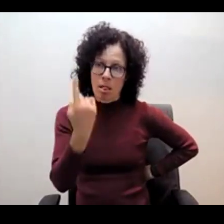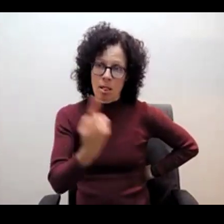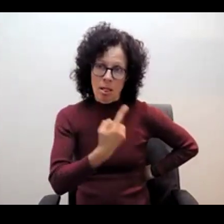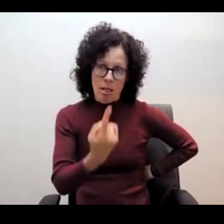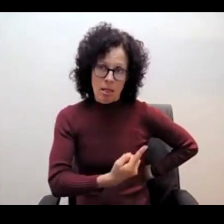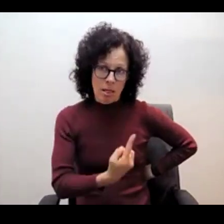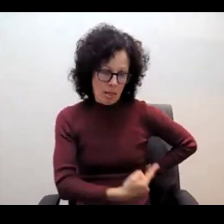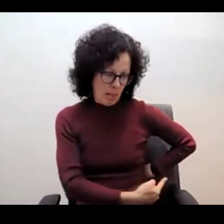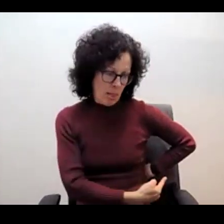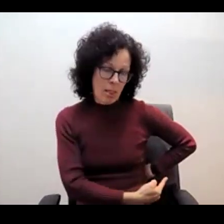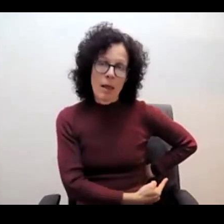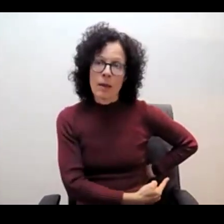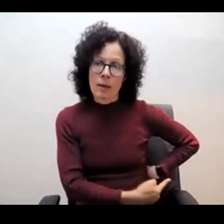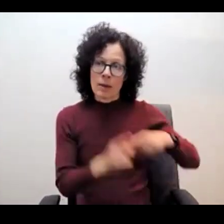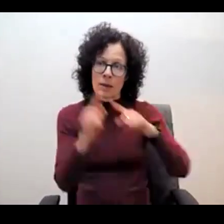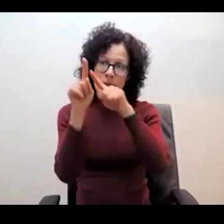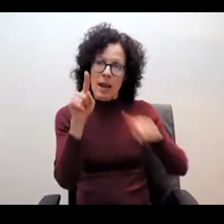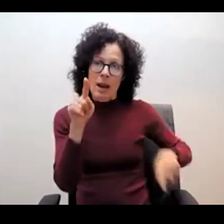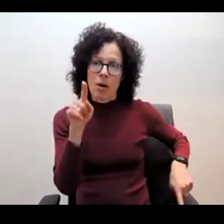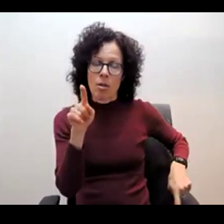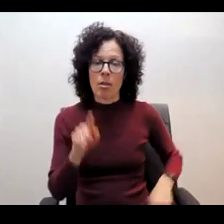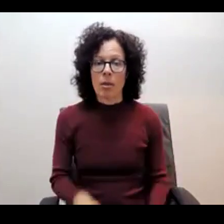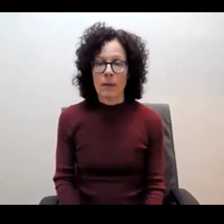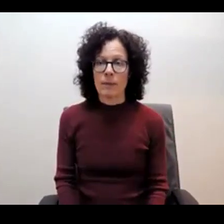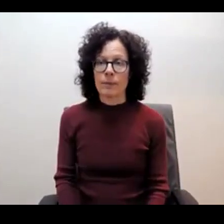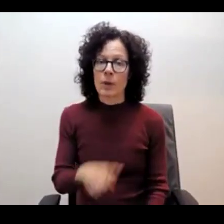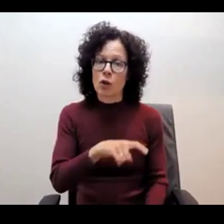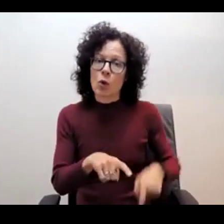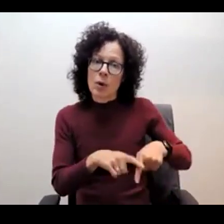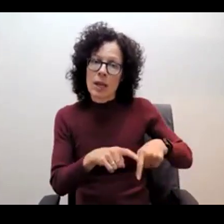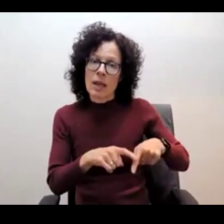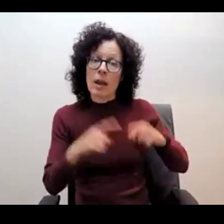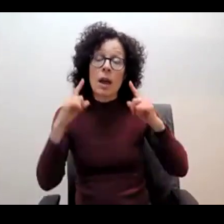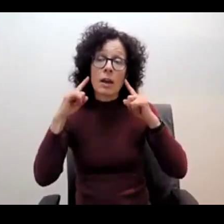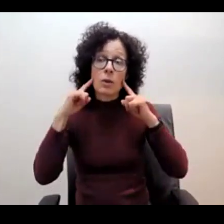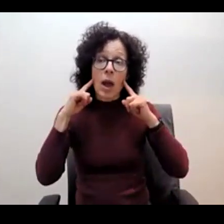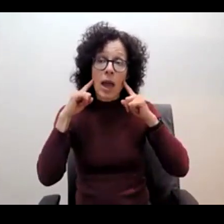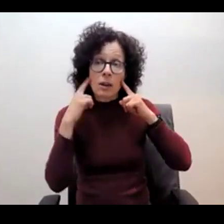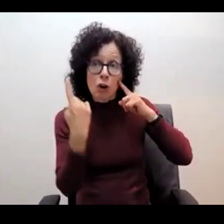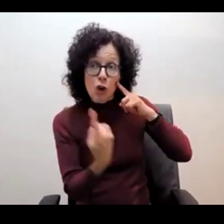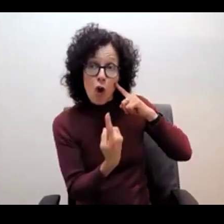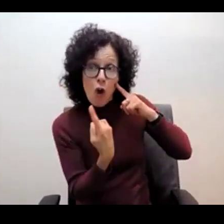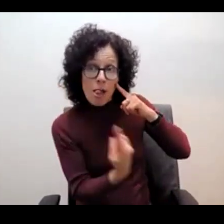Breathing out to the opposite knee. And you curl your head with you.